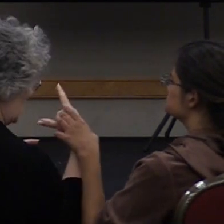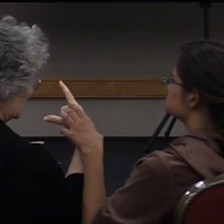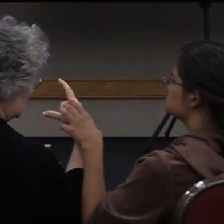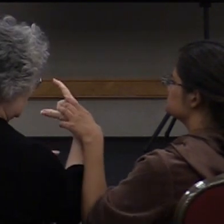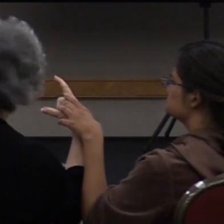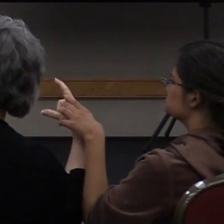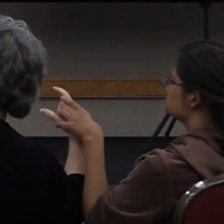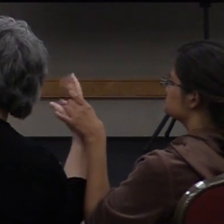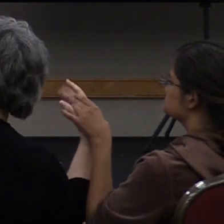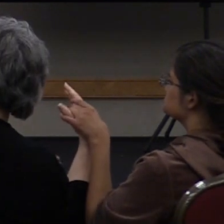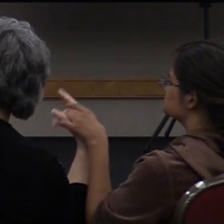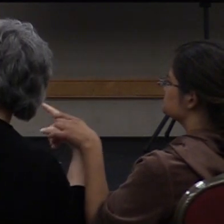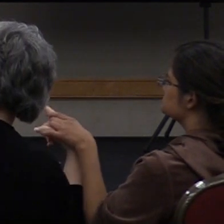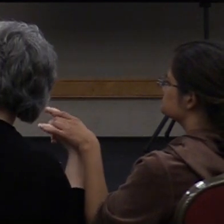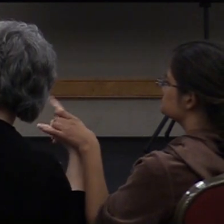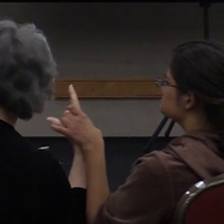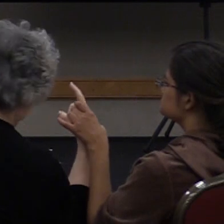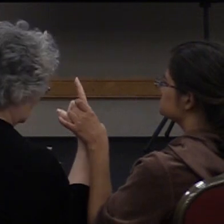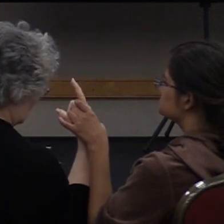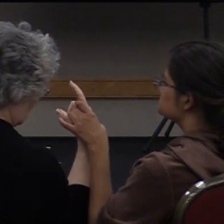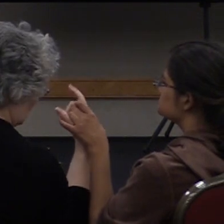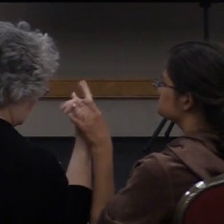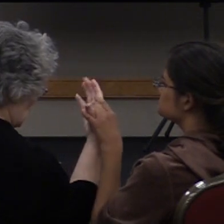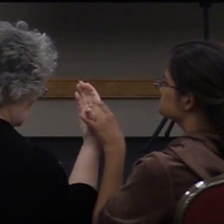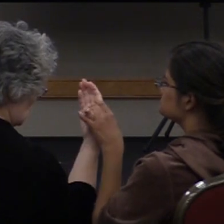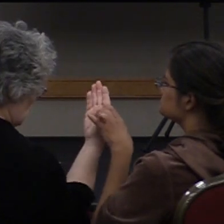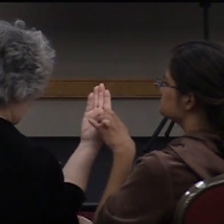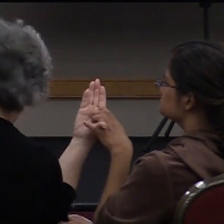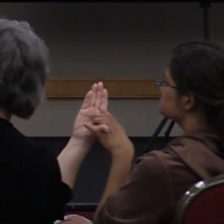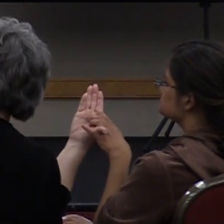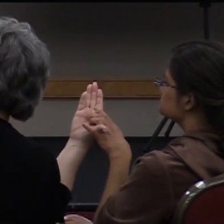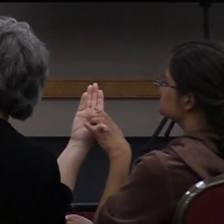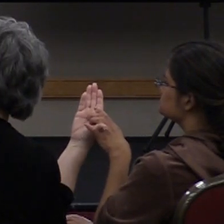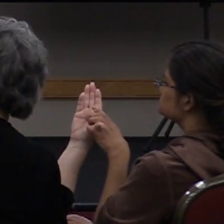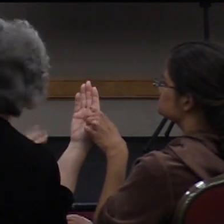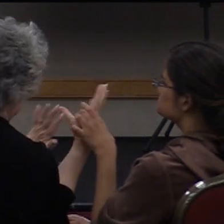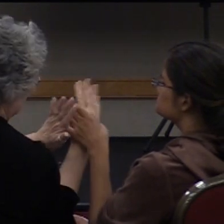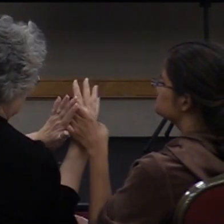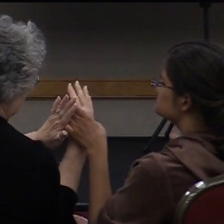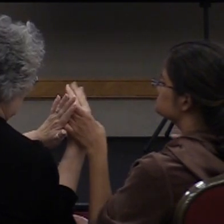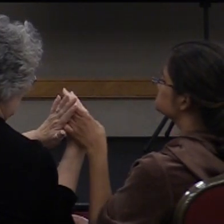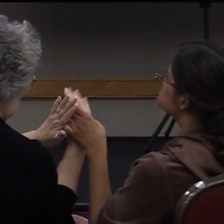Hang on. Let me get it right. I gotta push the button. It's a video.